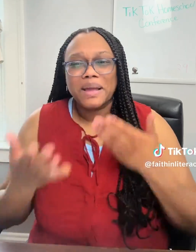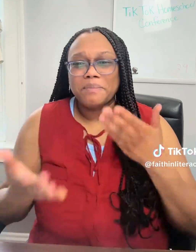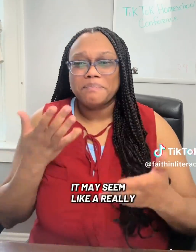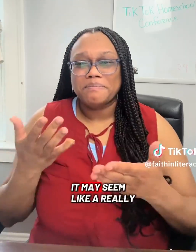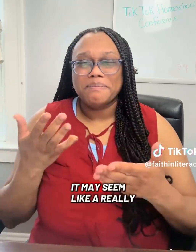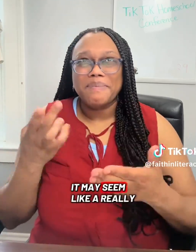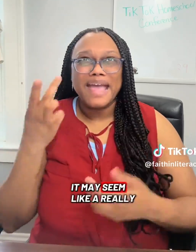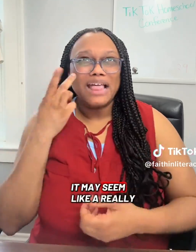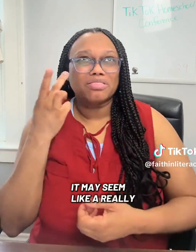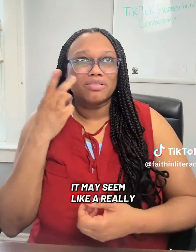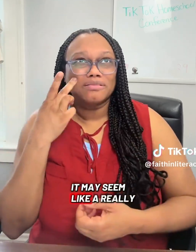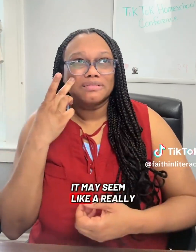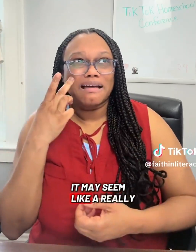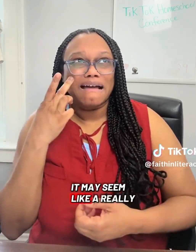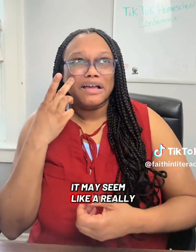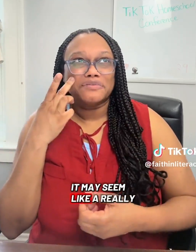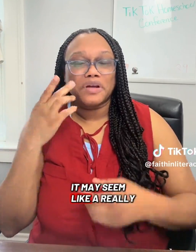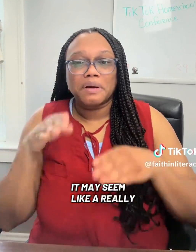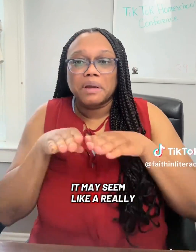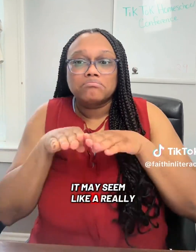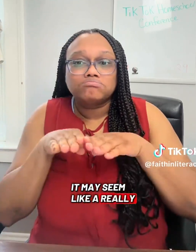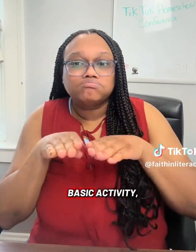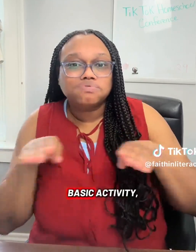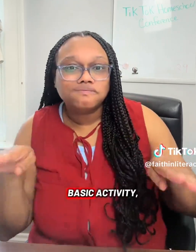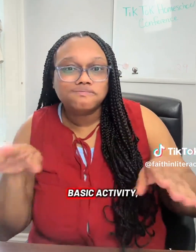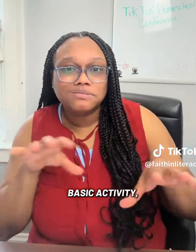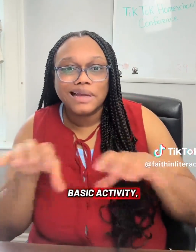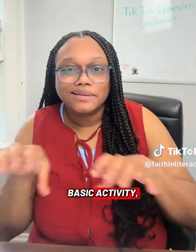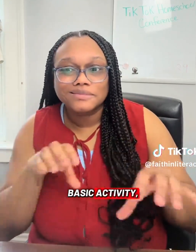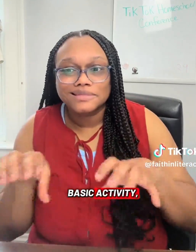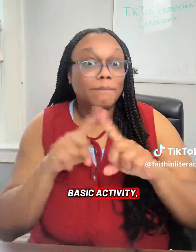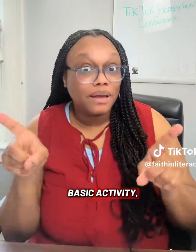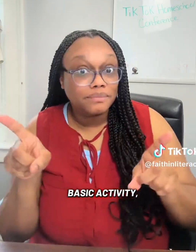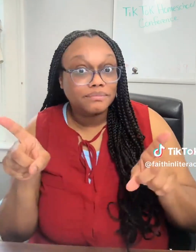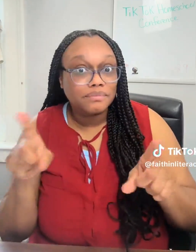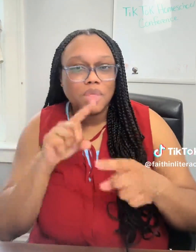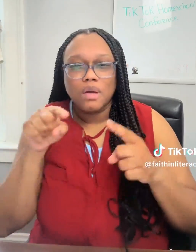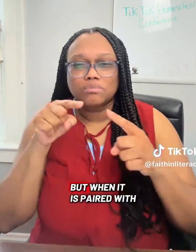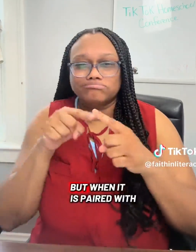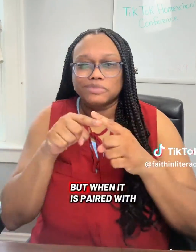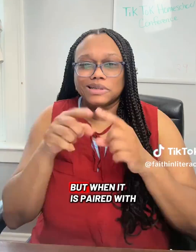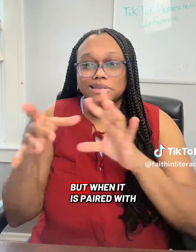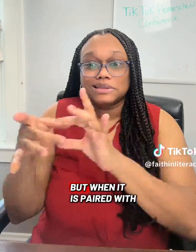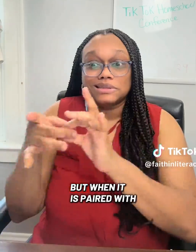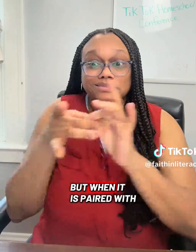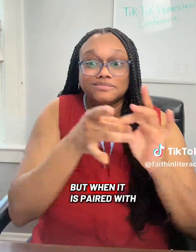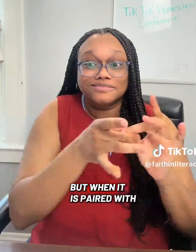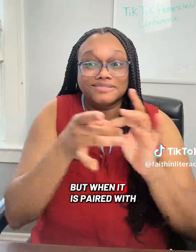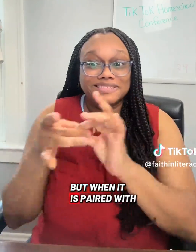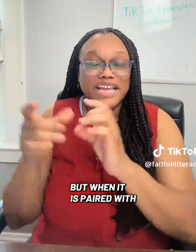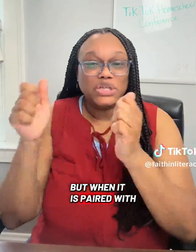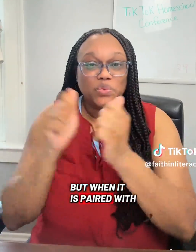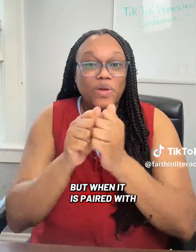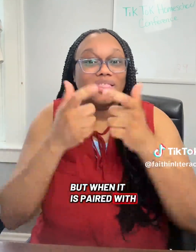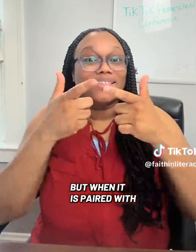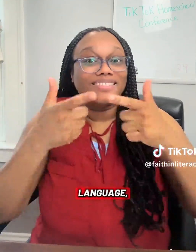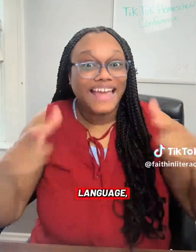Coloring may seem like a really basic activity, but when it is paired with